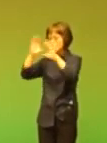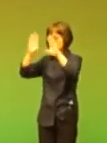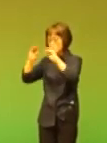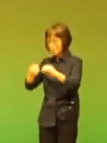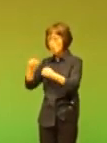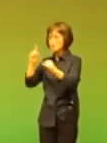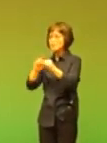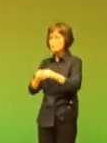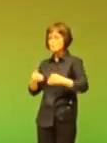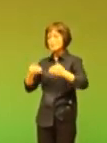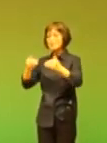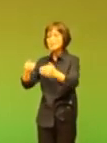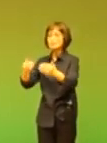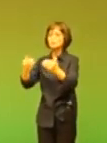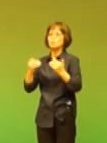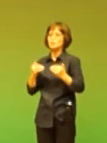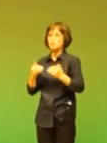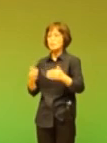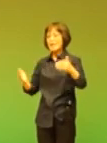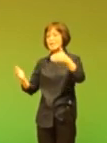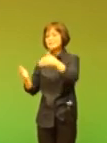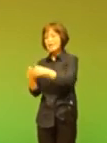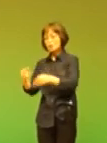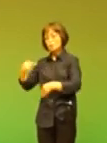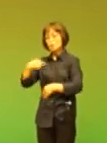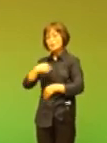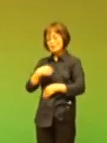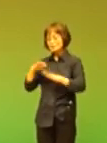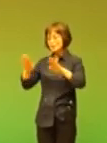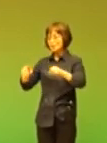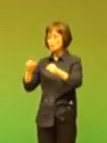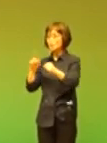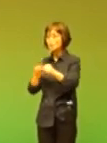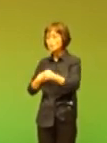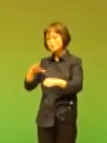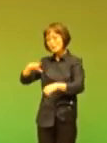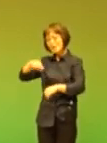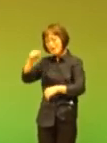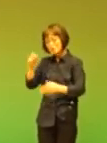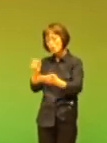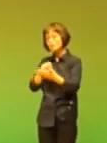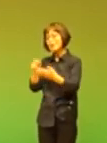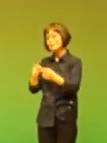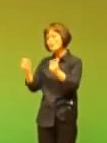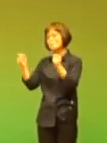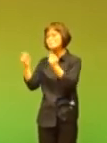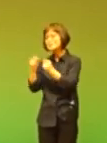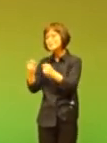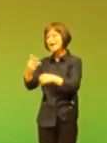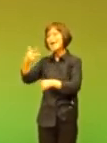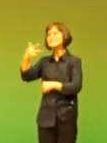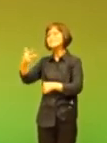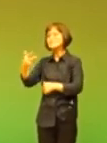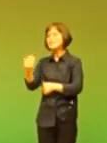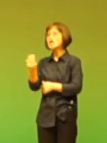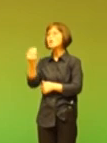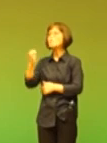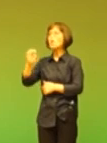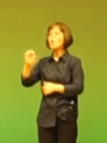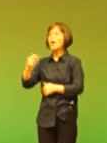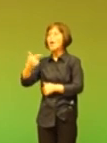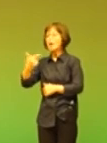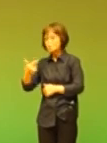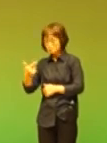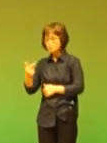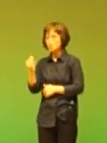I will end with a short poem I wrote earlier this year. It is entitled A Few Simple